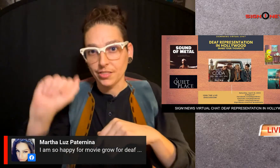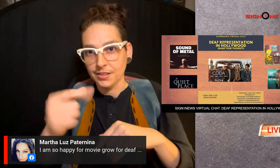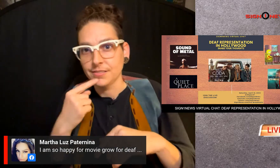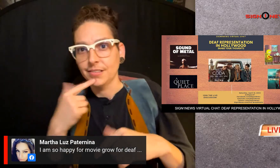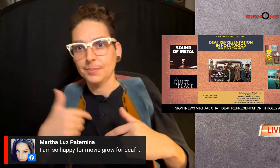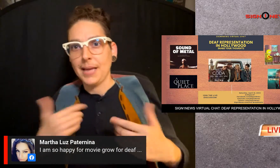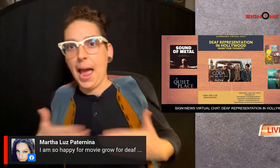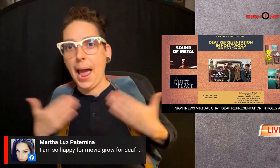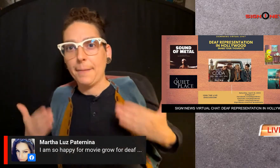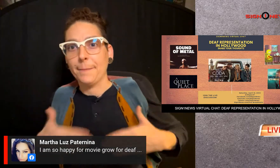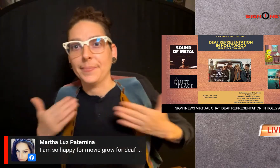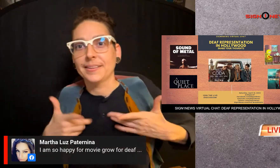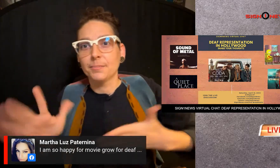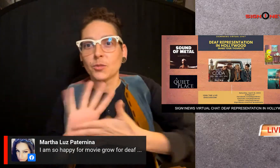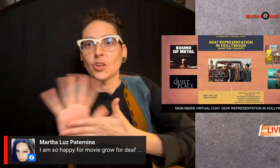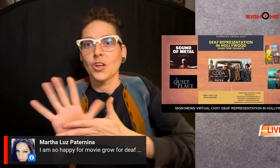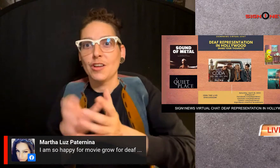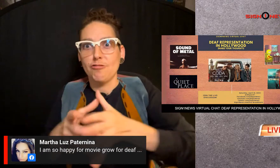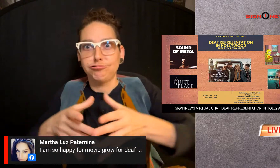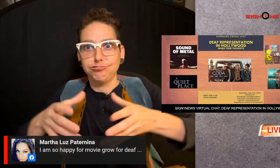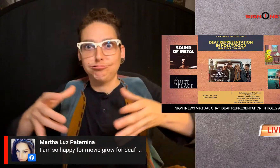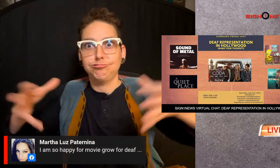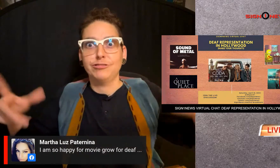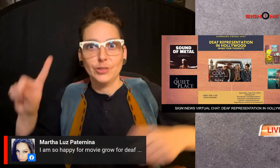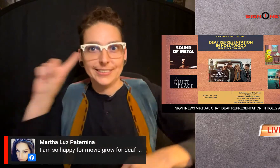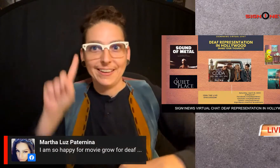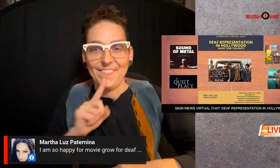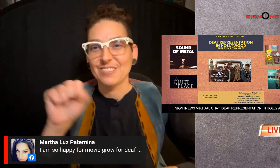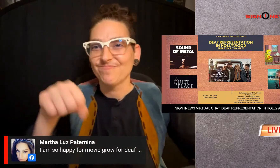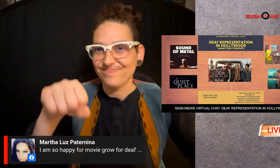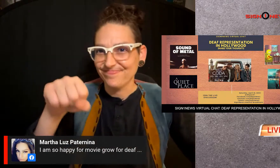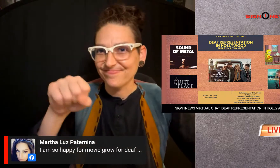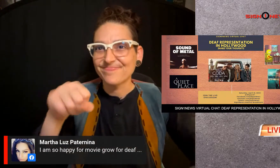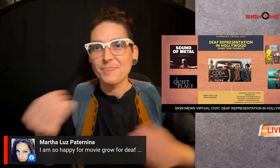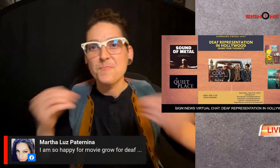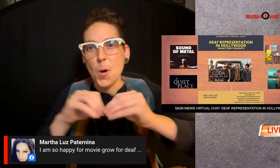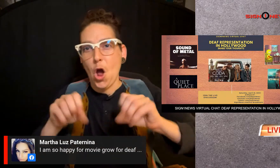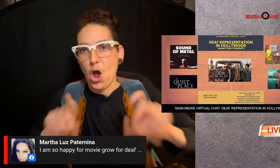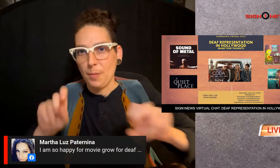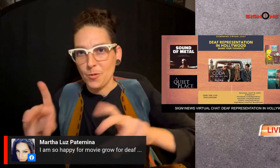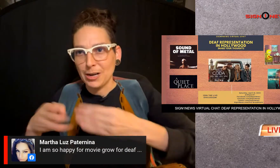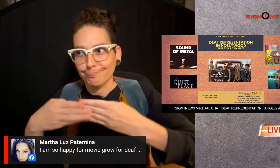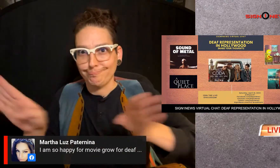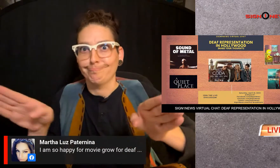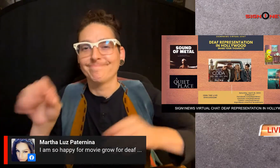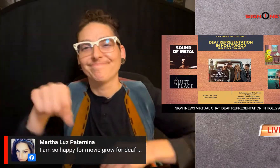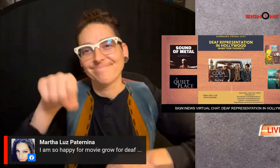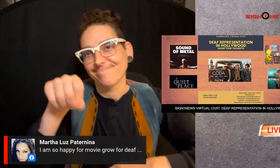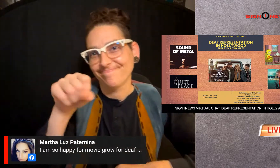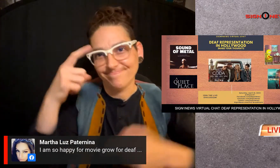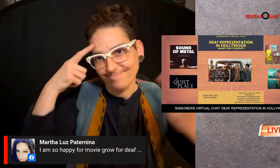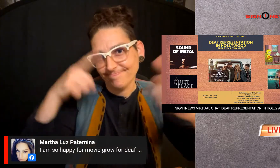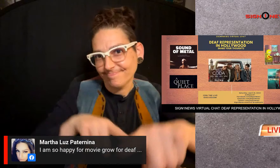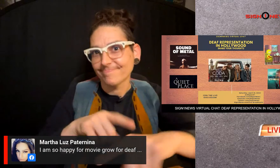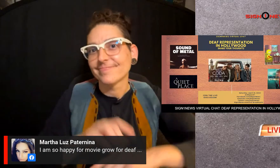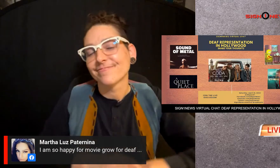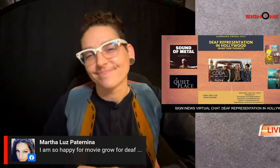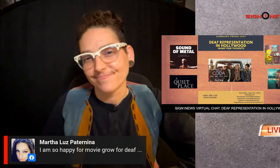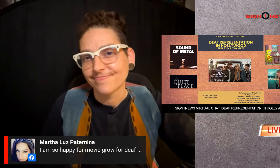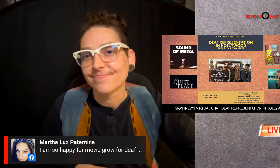So Martha says, I am so happy for movies growing for deaf. Oh, yeah, you're right. So many opportunities. I agree